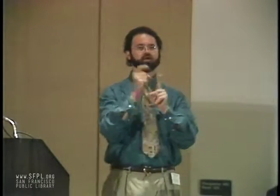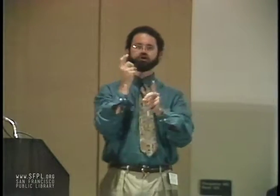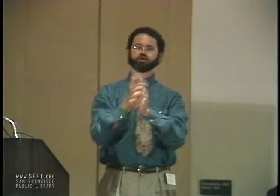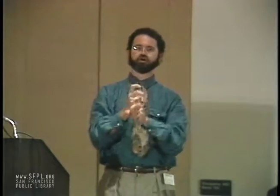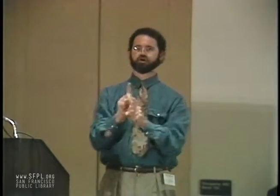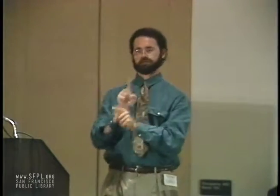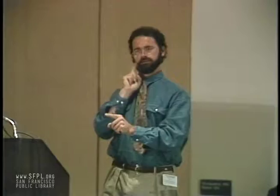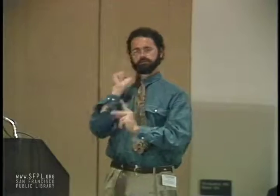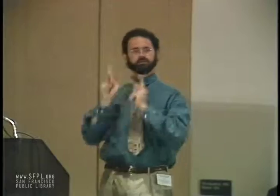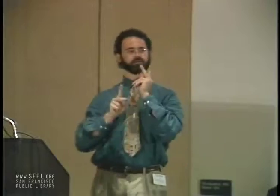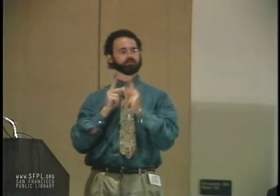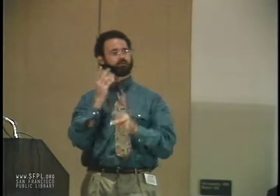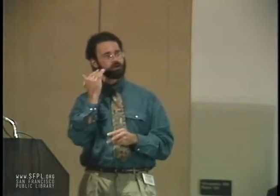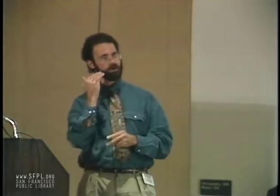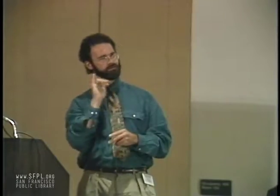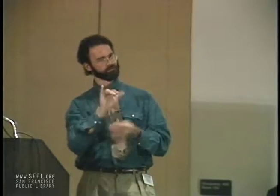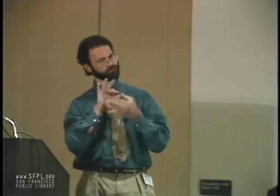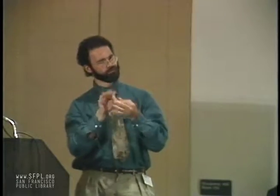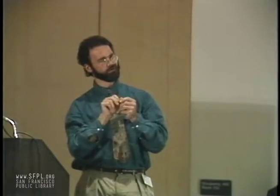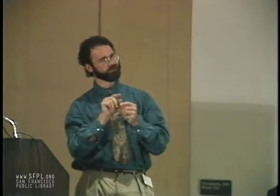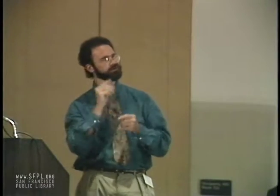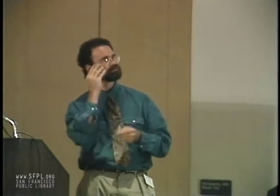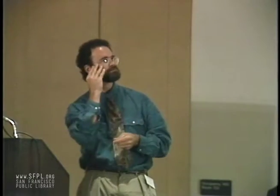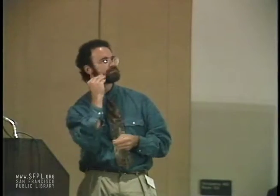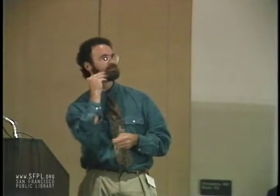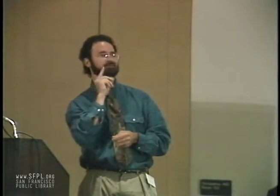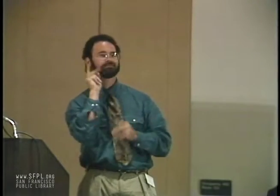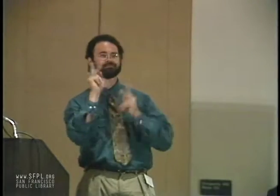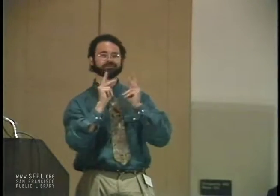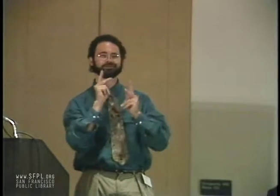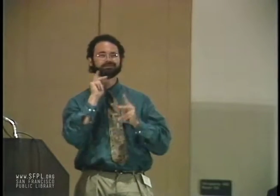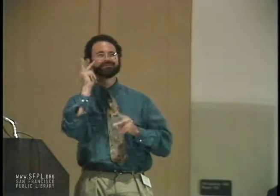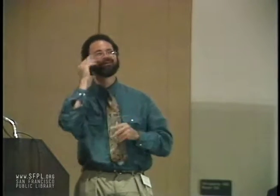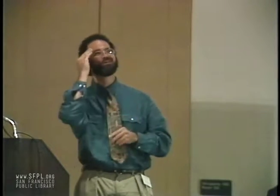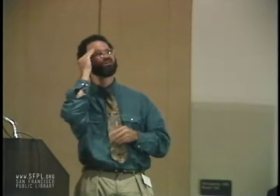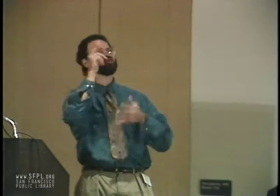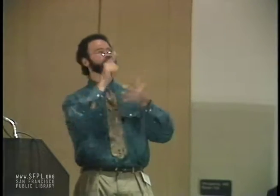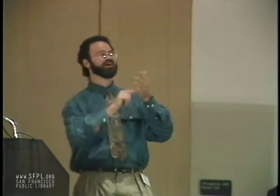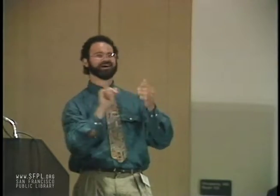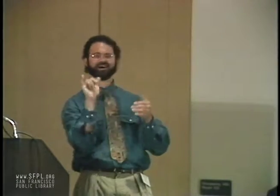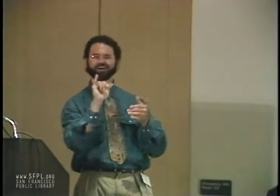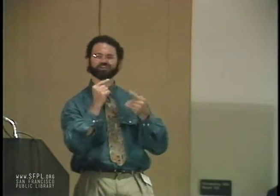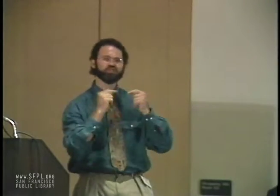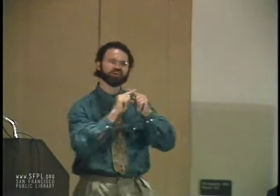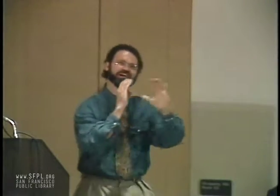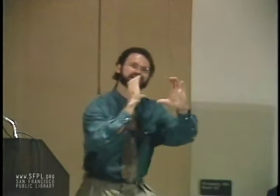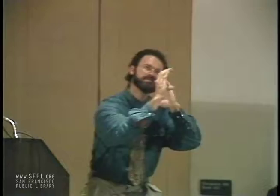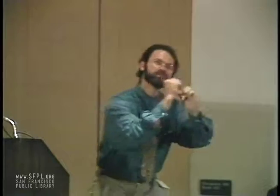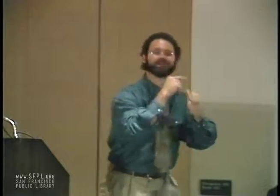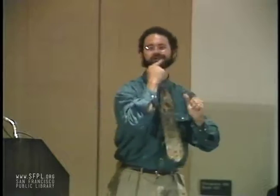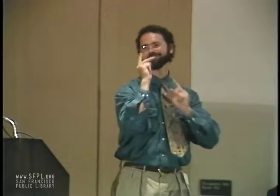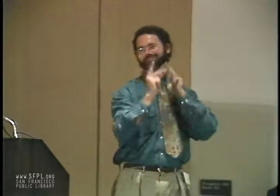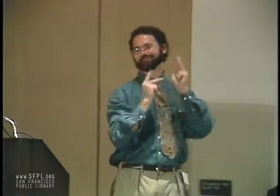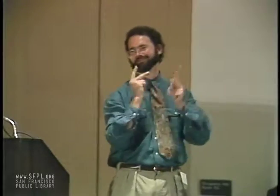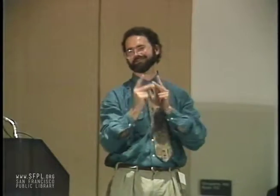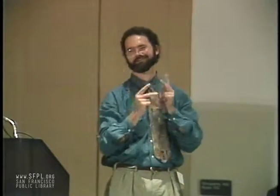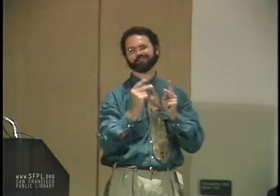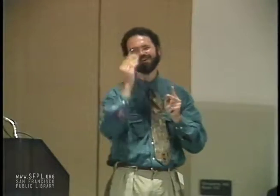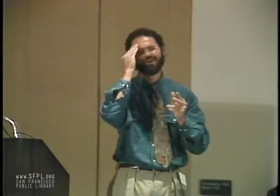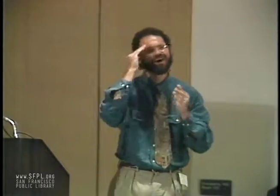situation. But it wouldn't hit, that has quite an impact on deaf people because they have such a different experience of